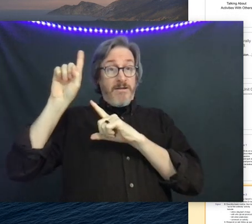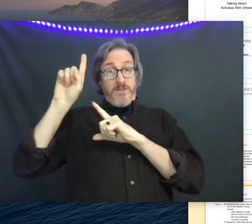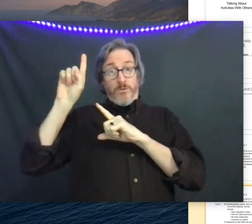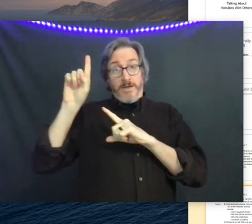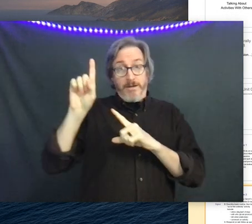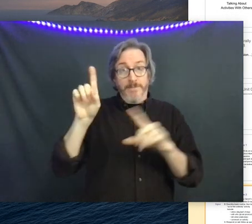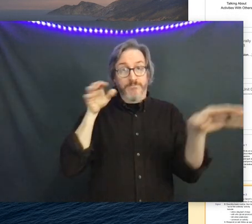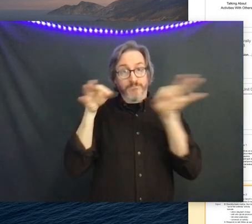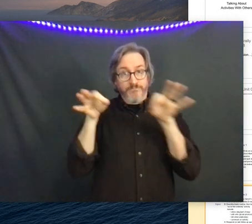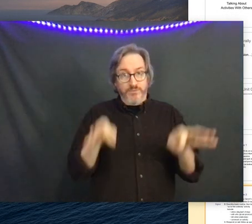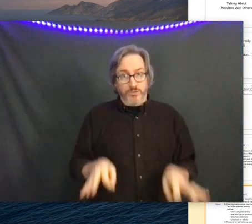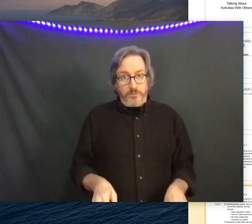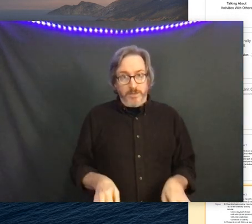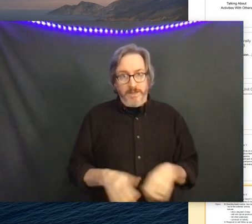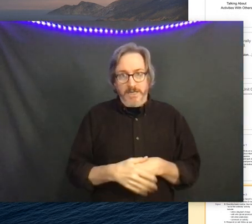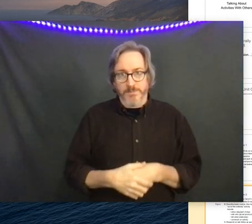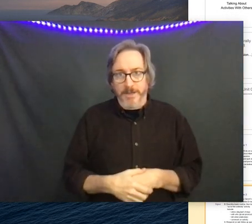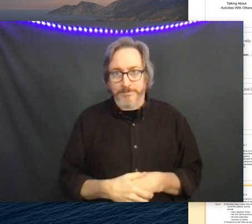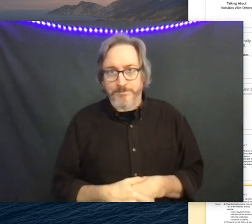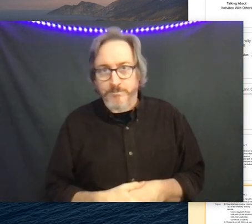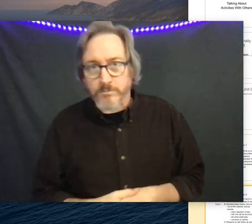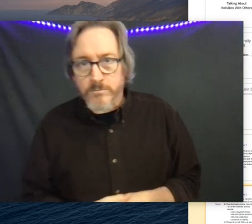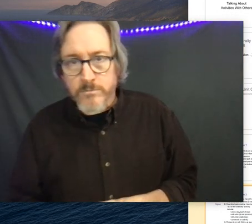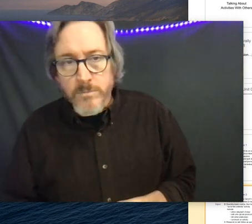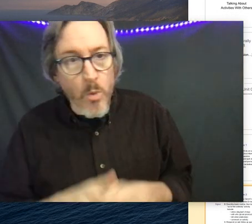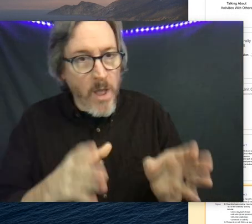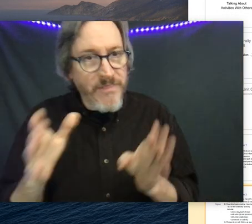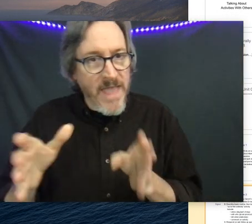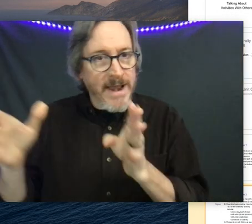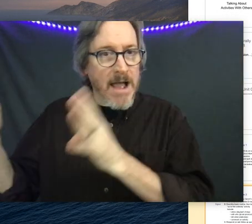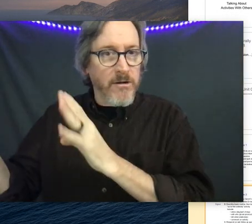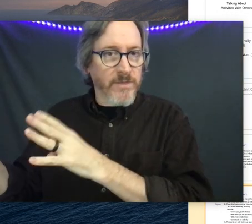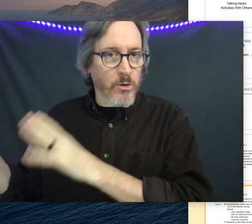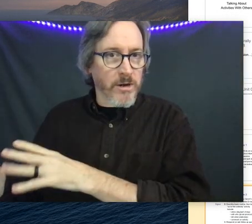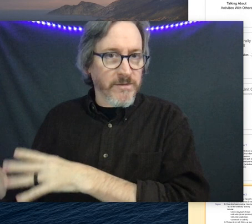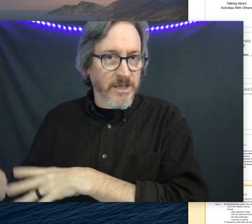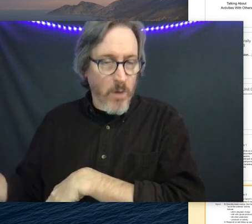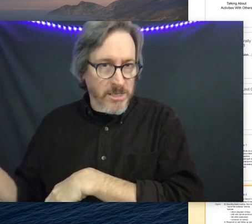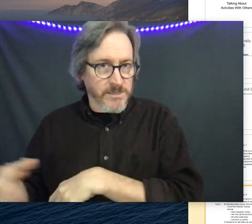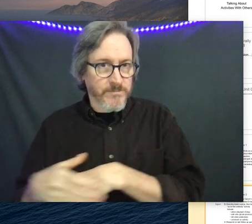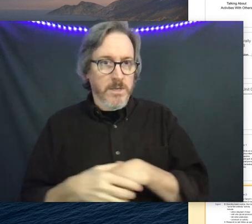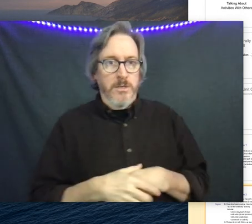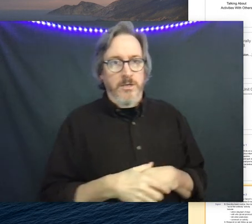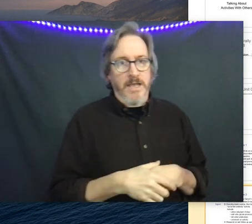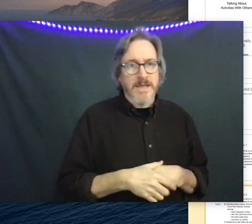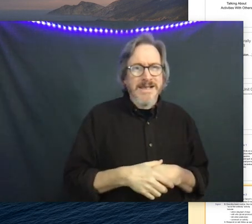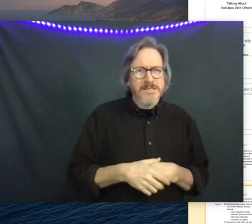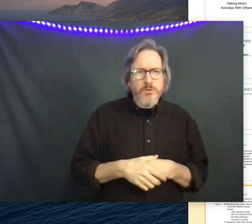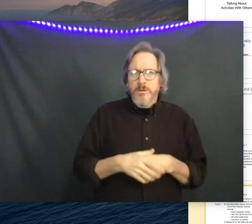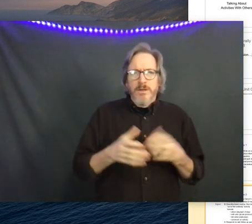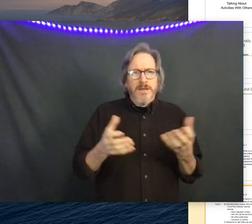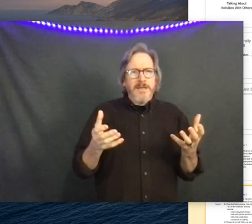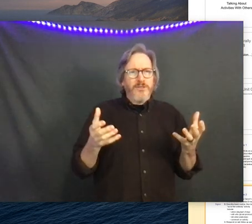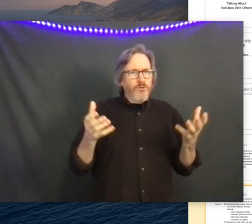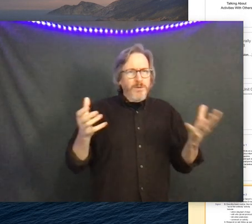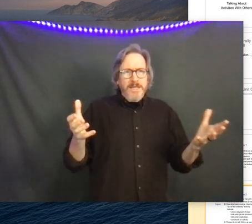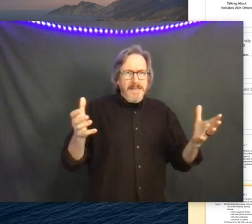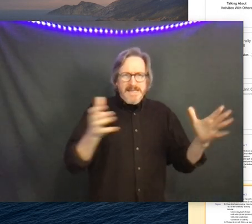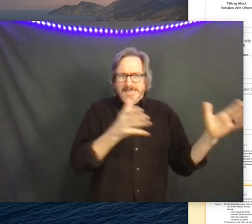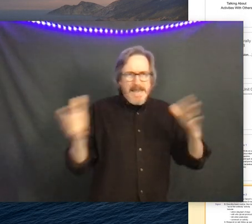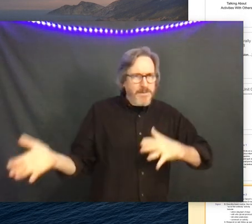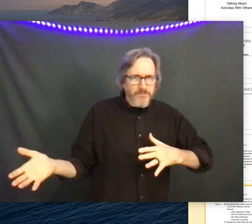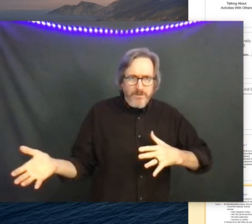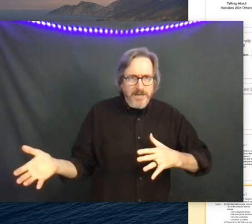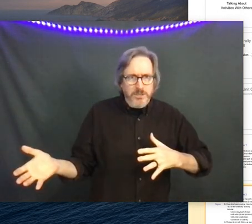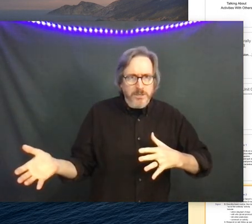something out of the ordinary, and then explain what that out of the ordinary thing was. Okay, so they're really